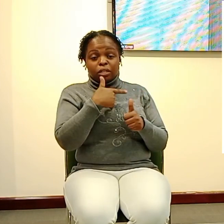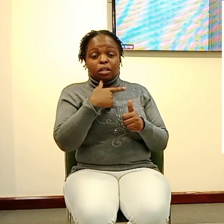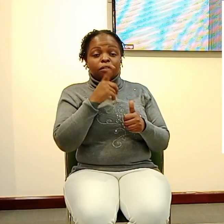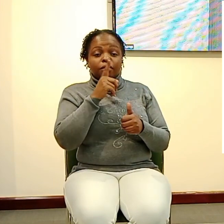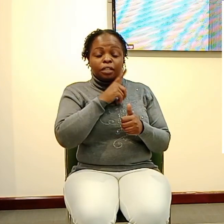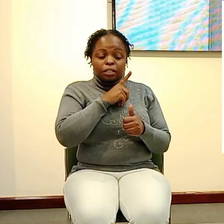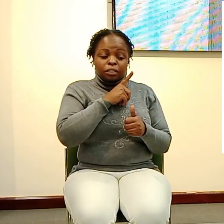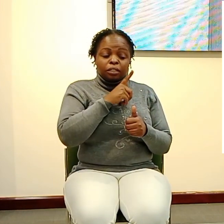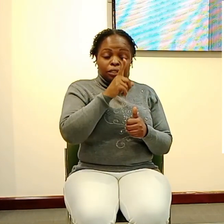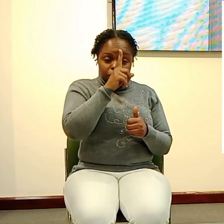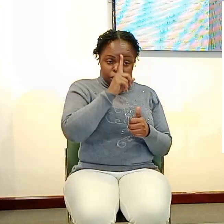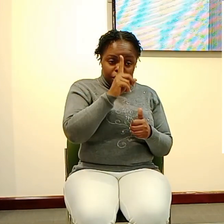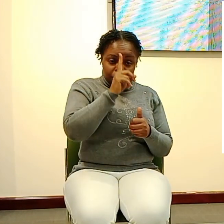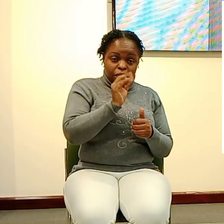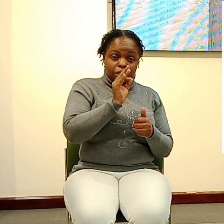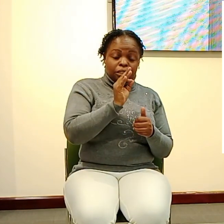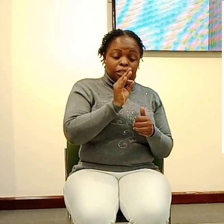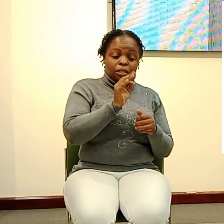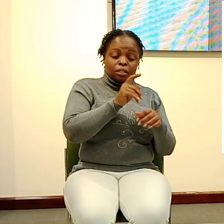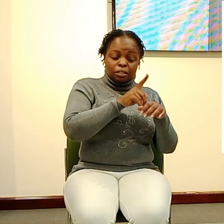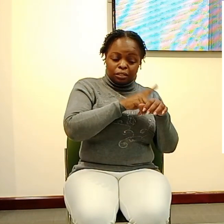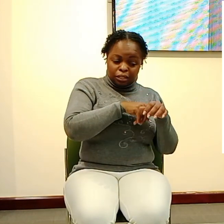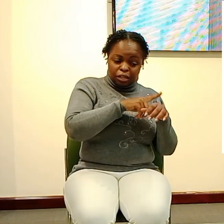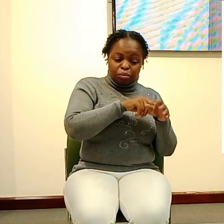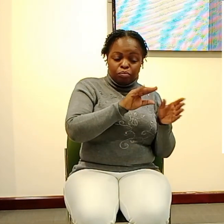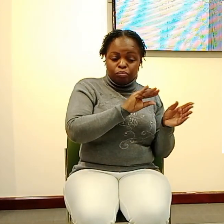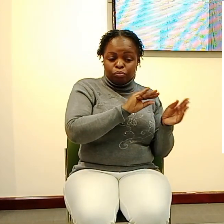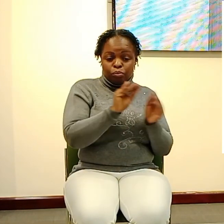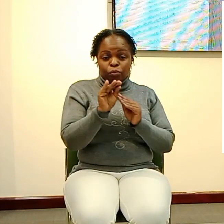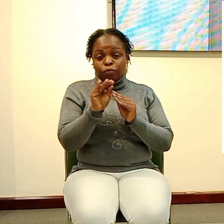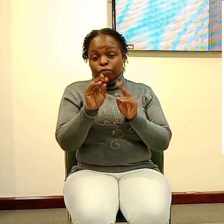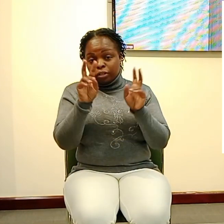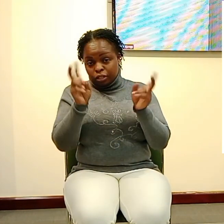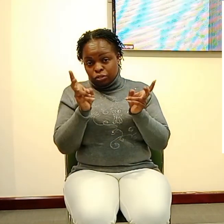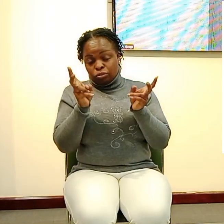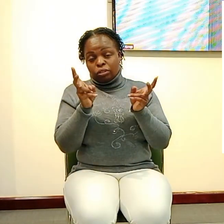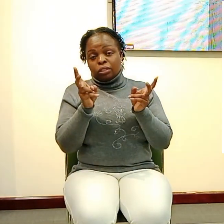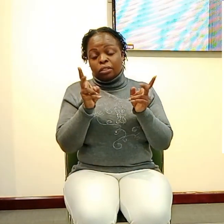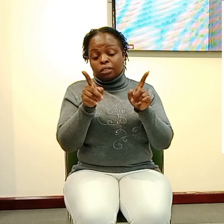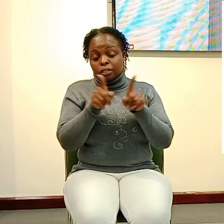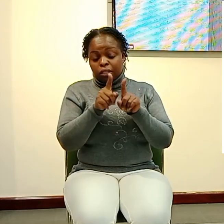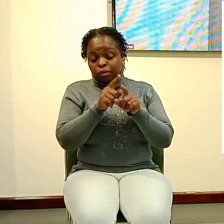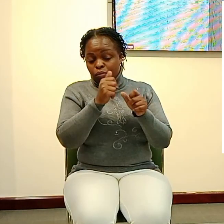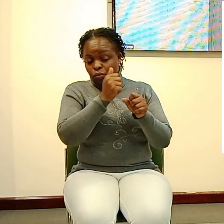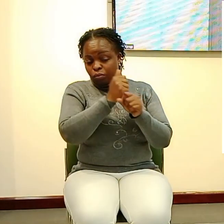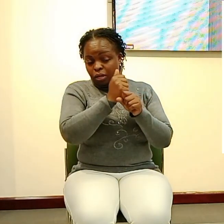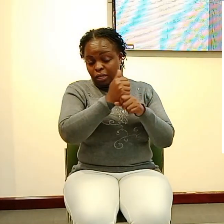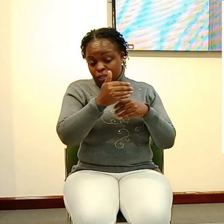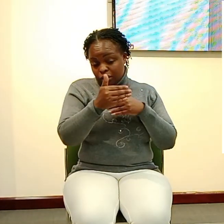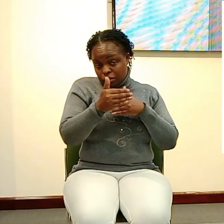they were serious in the movement of women. And they worked very